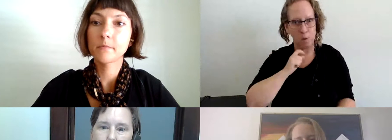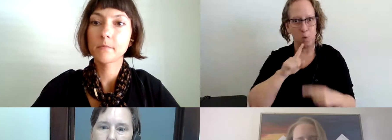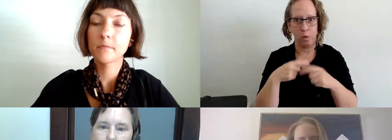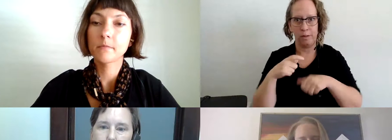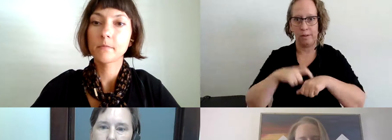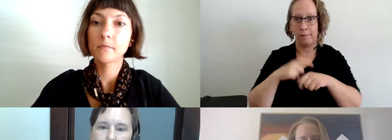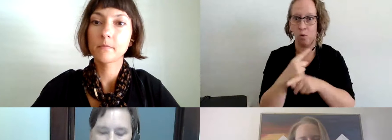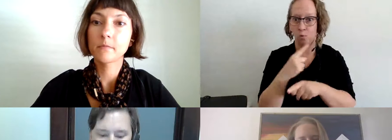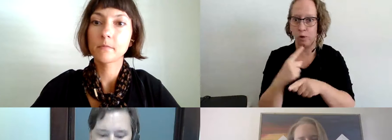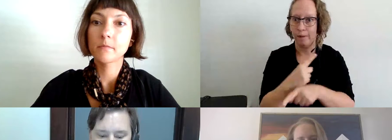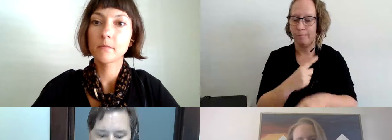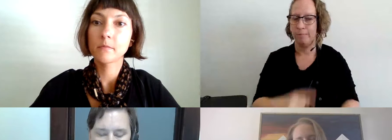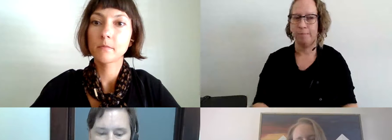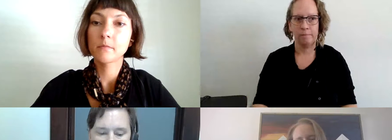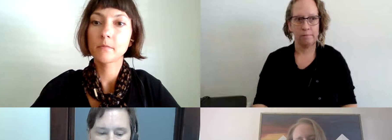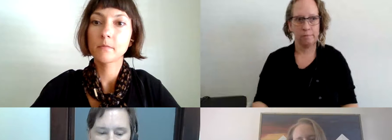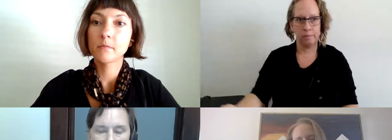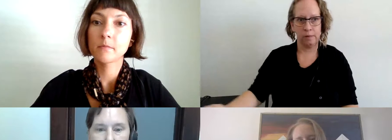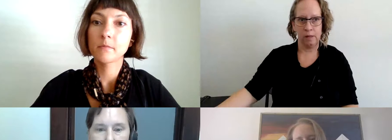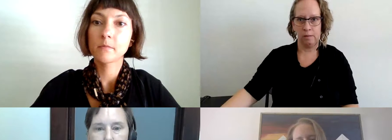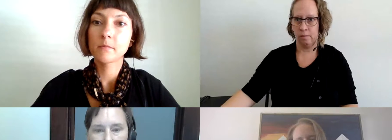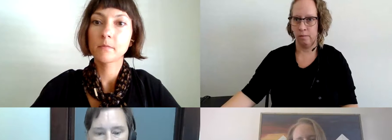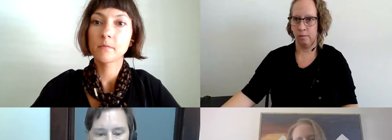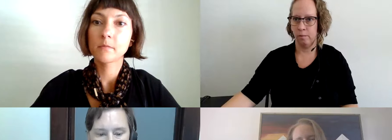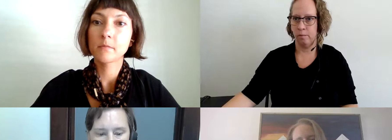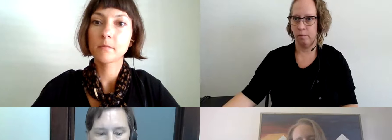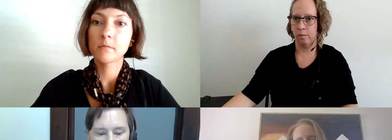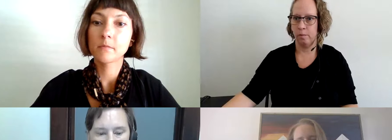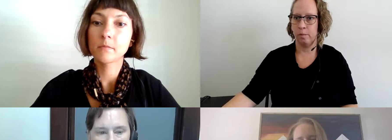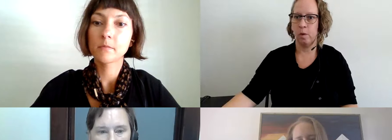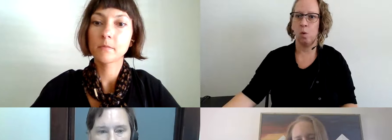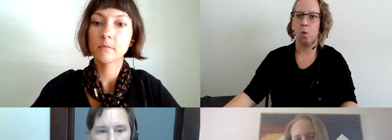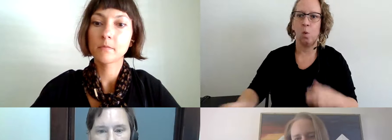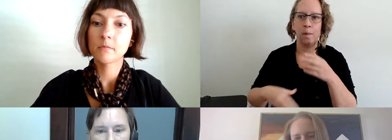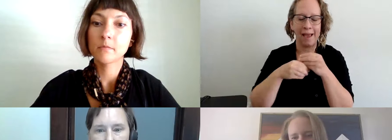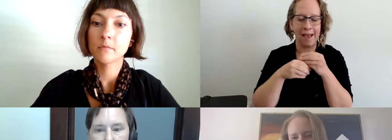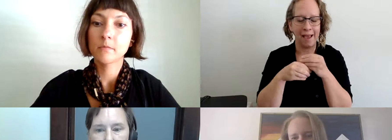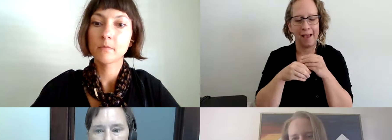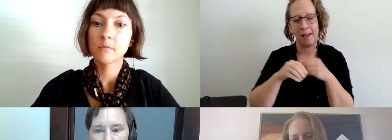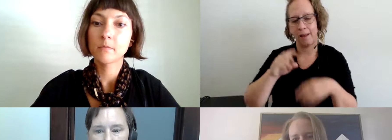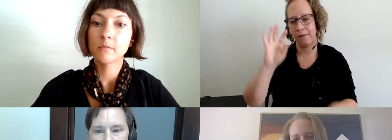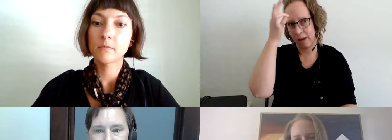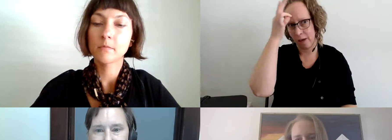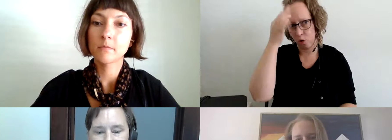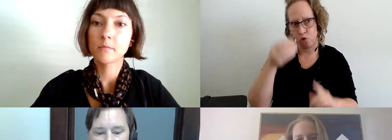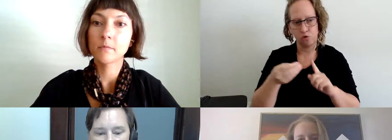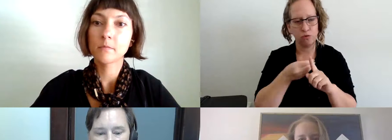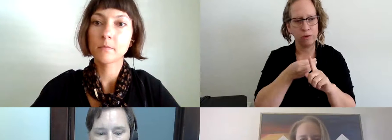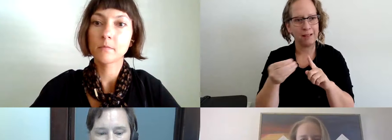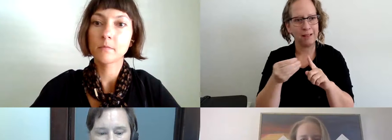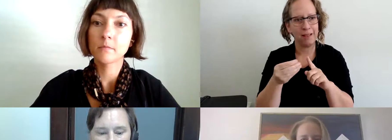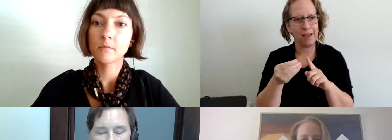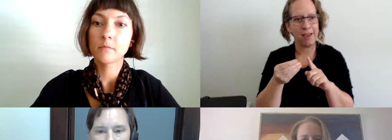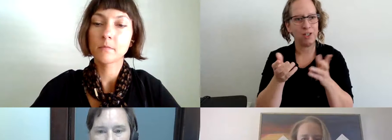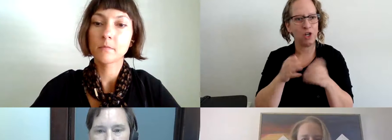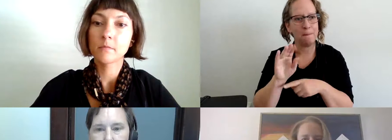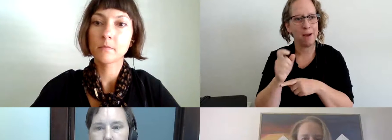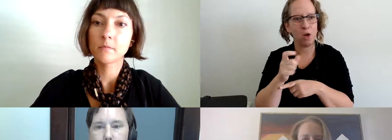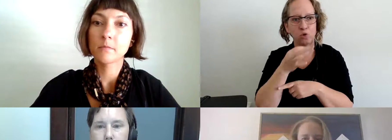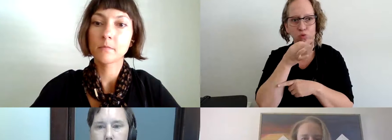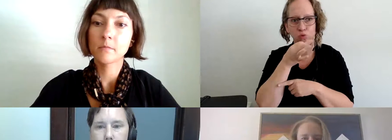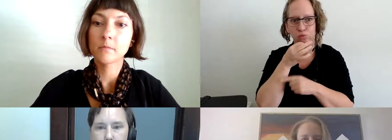is appropriate. Additionally, we'll be adding a Federal Relay brochure to the chat box, and that'll be shortly. With that,